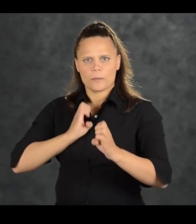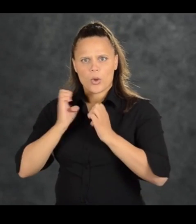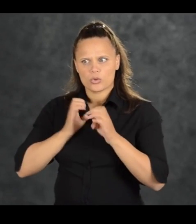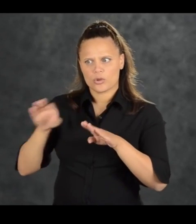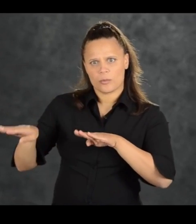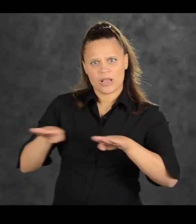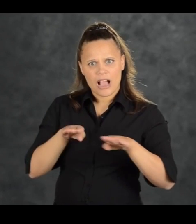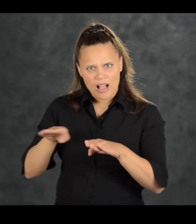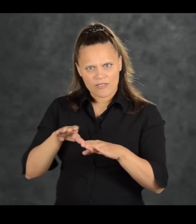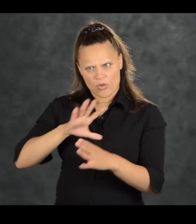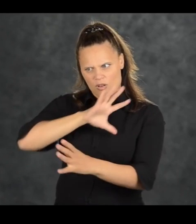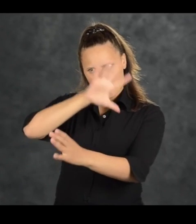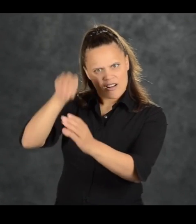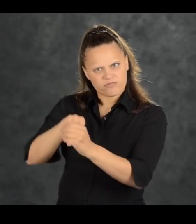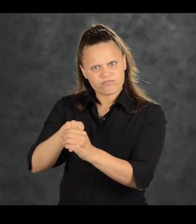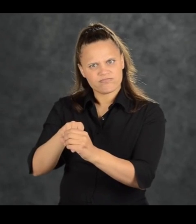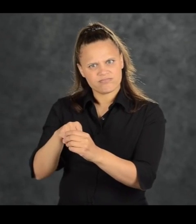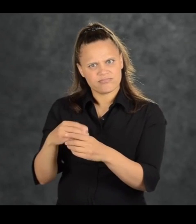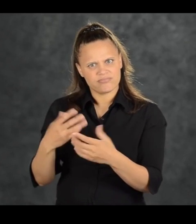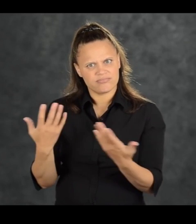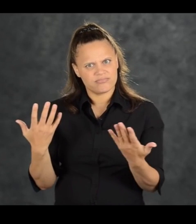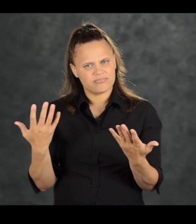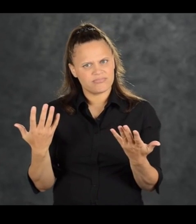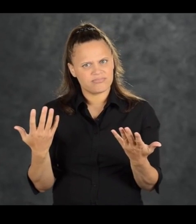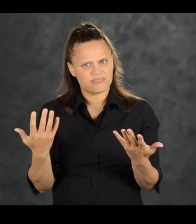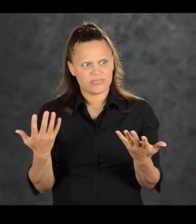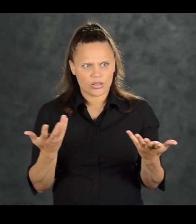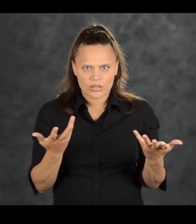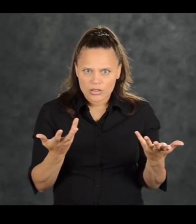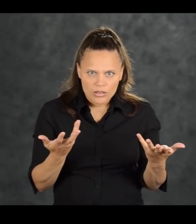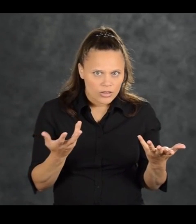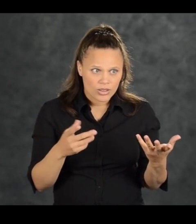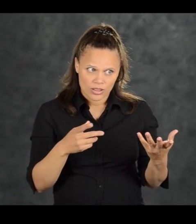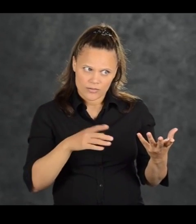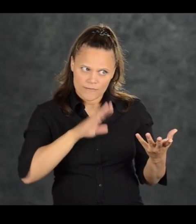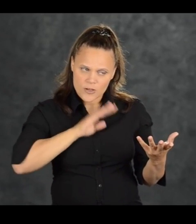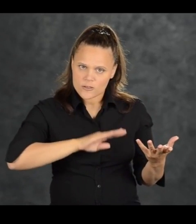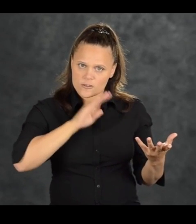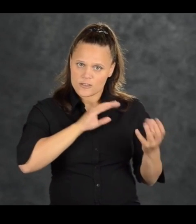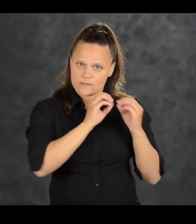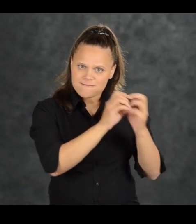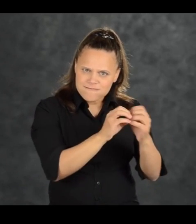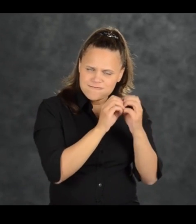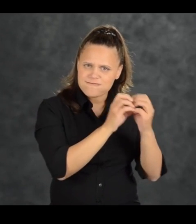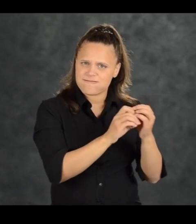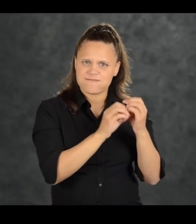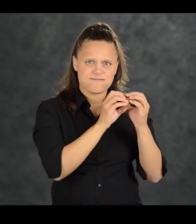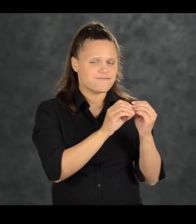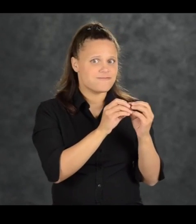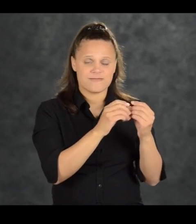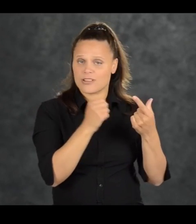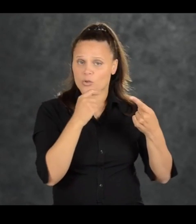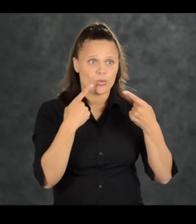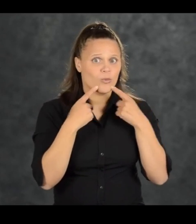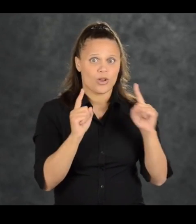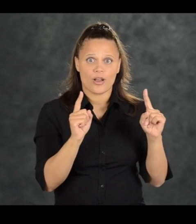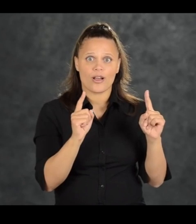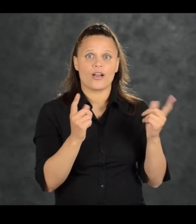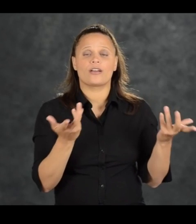It is extremely important that the school understands that you need an all-inclusive situation to understand the support for the student.